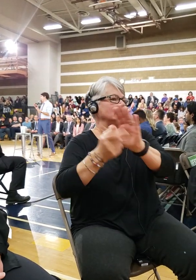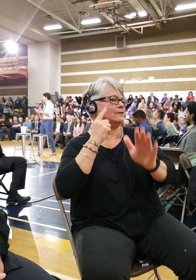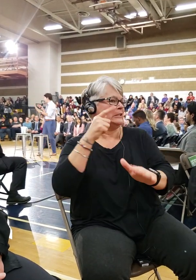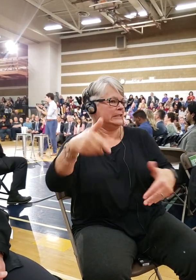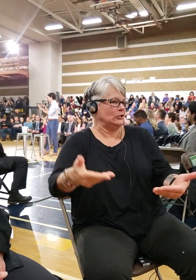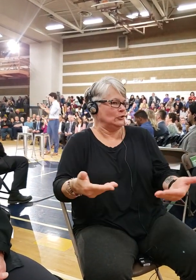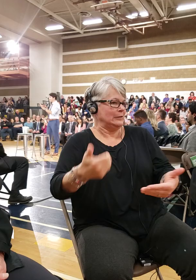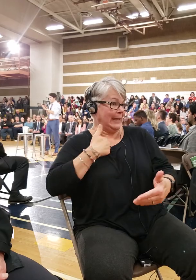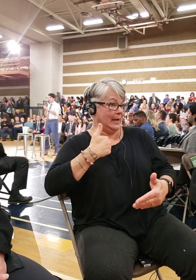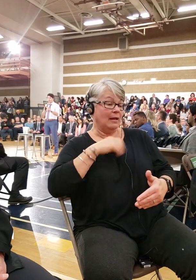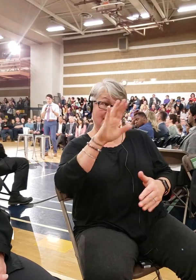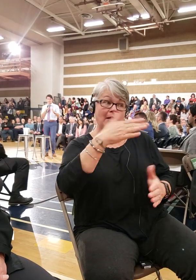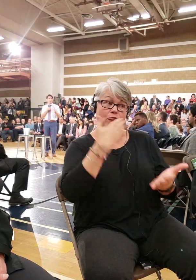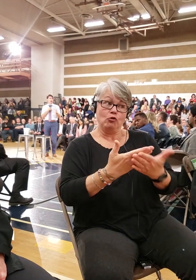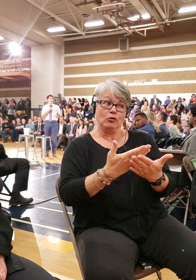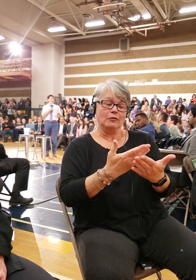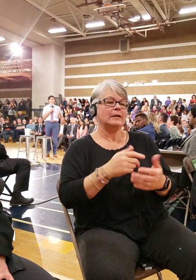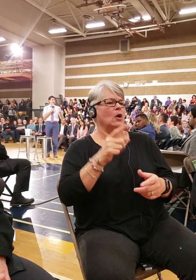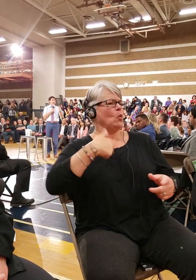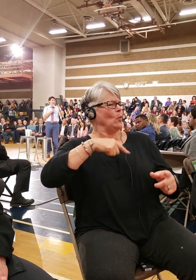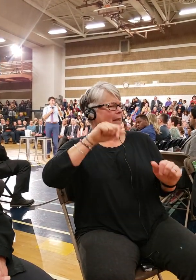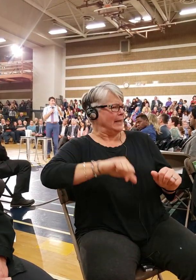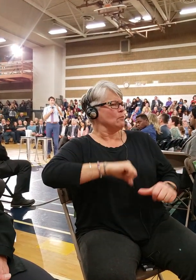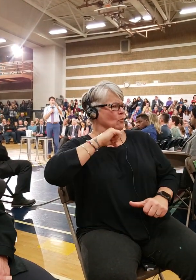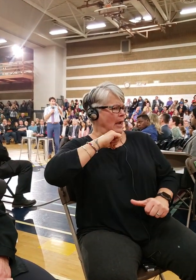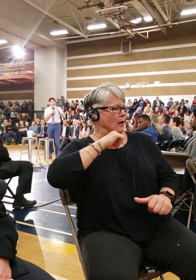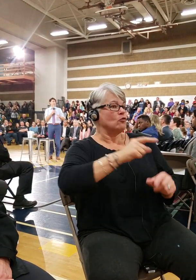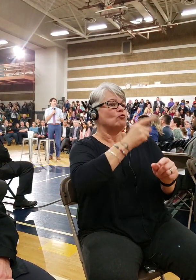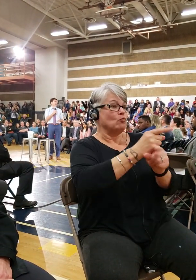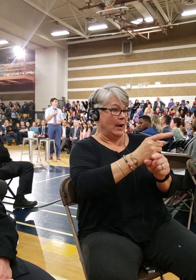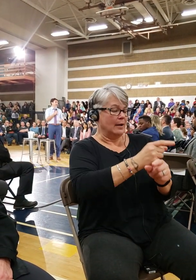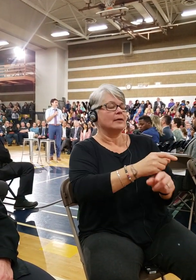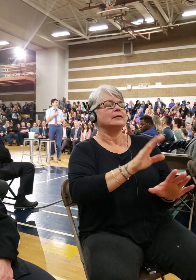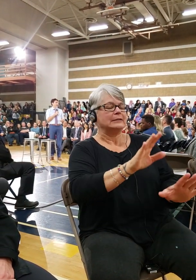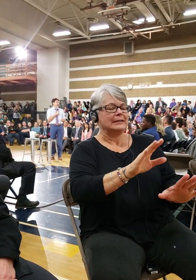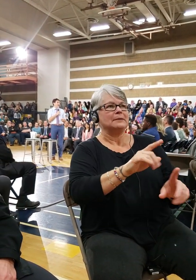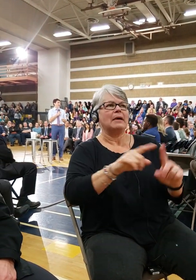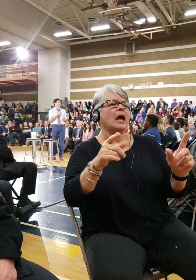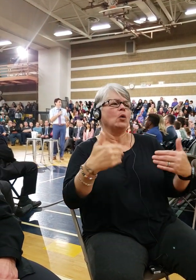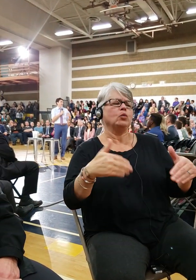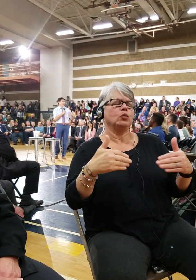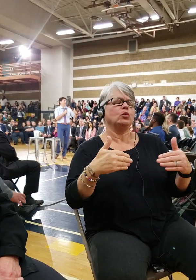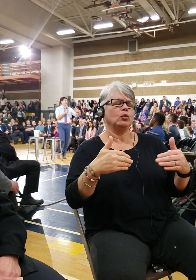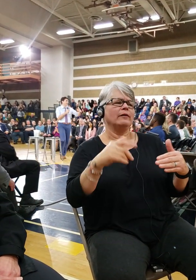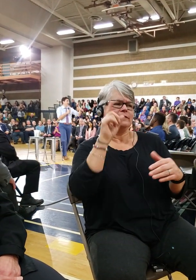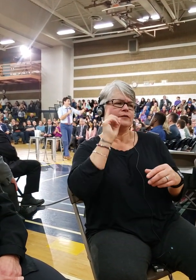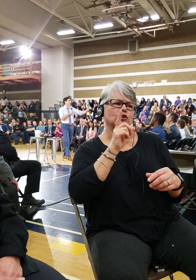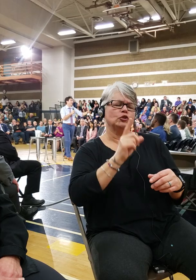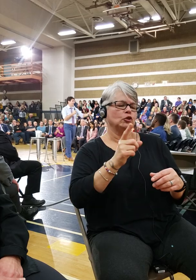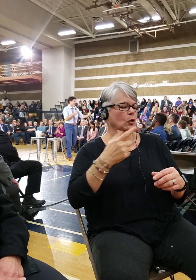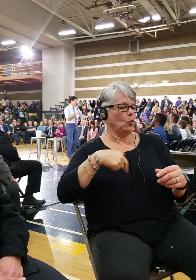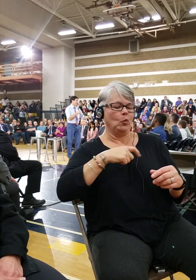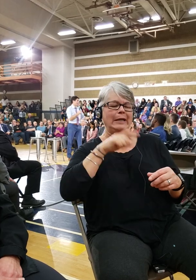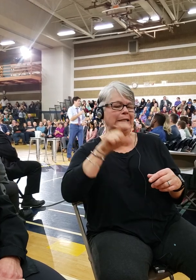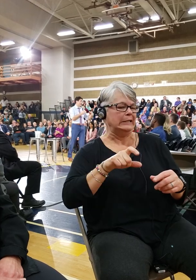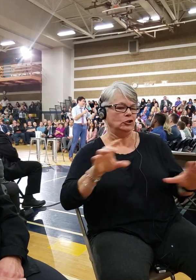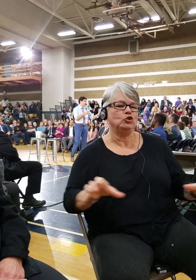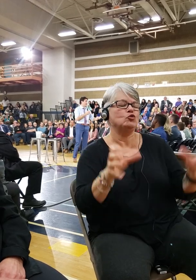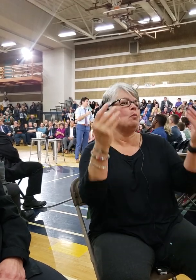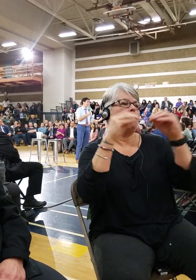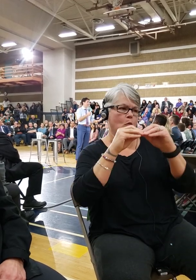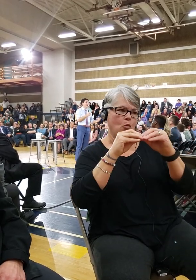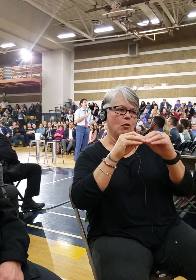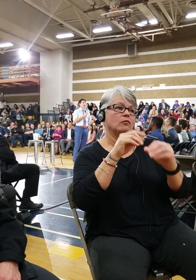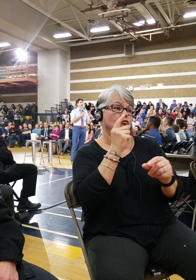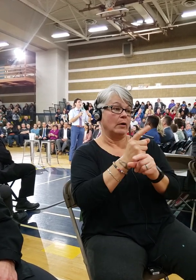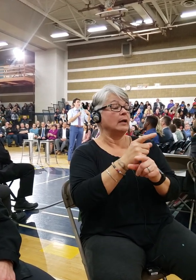a good thing, and we can be proud of it, but yes, absolutely, there is still much more to do. It is in